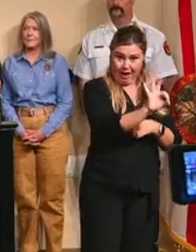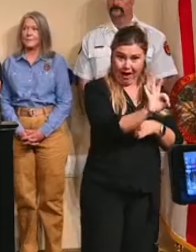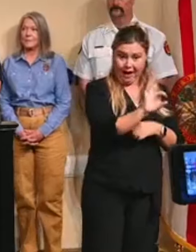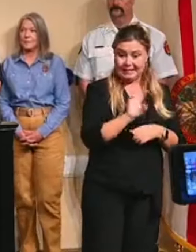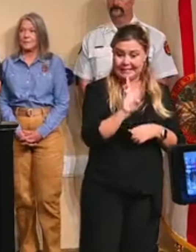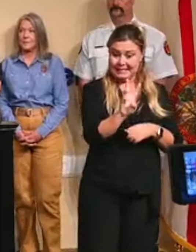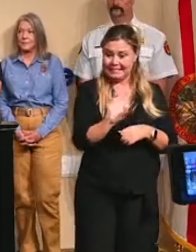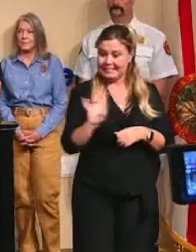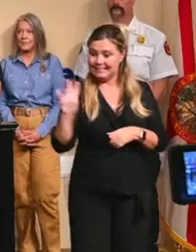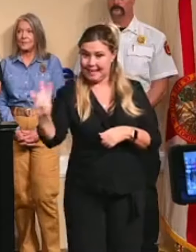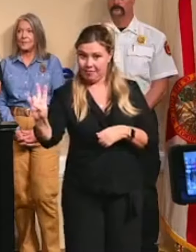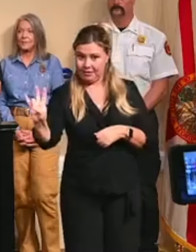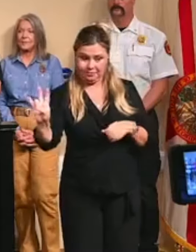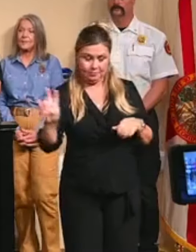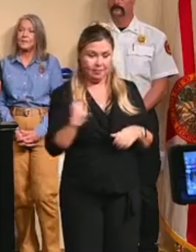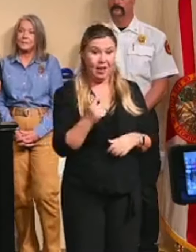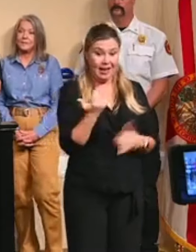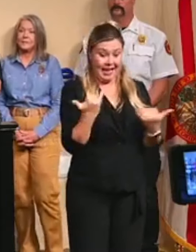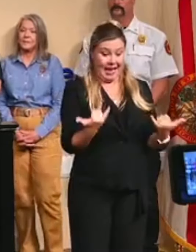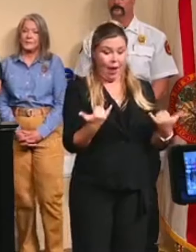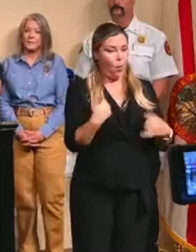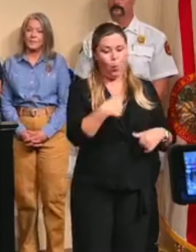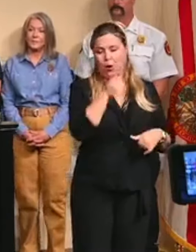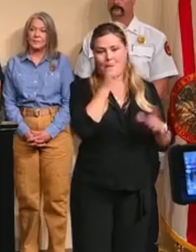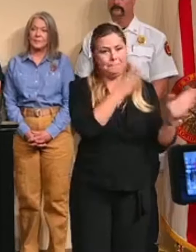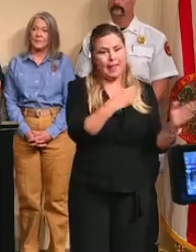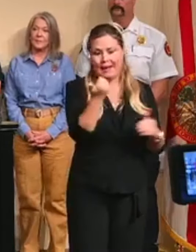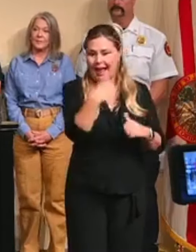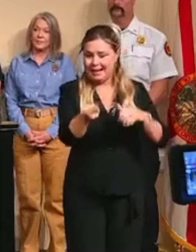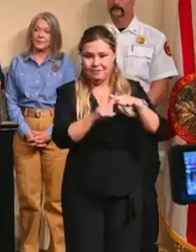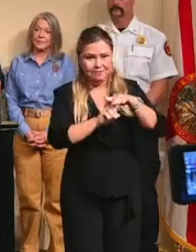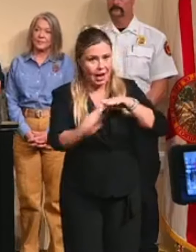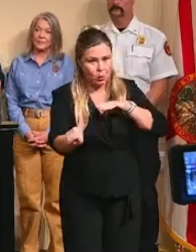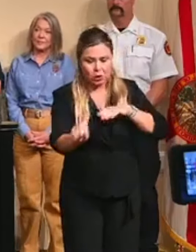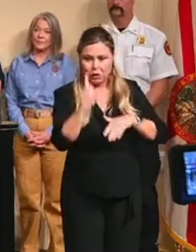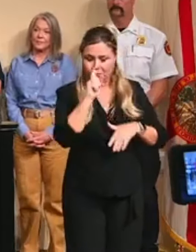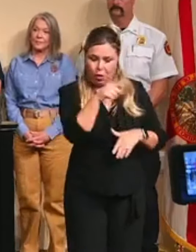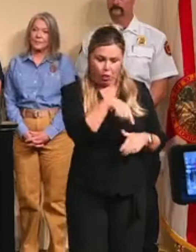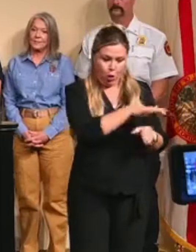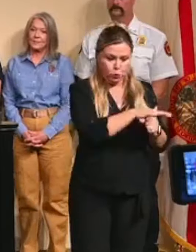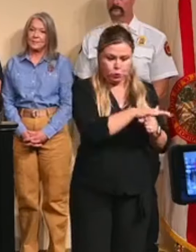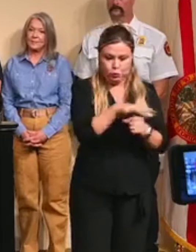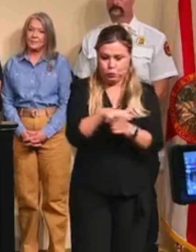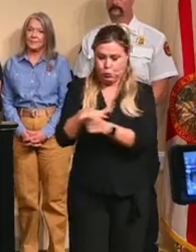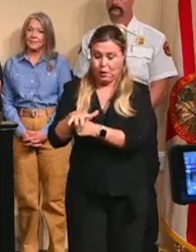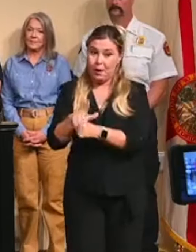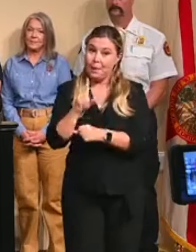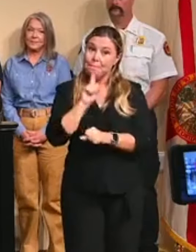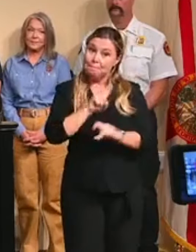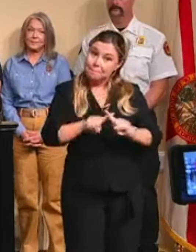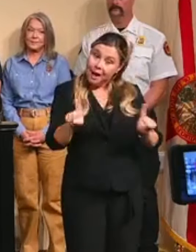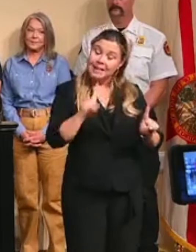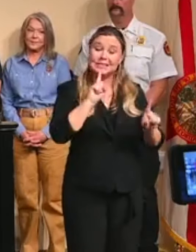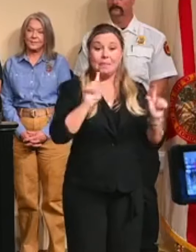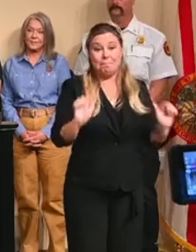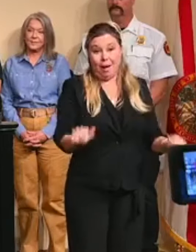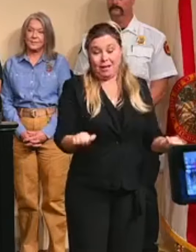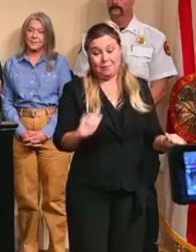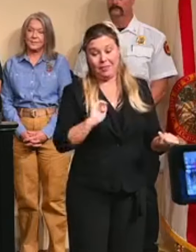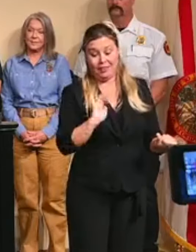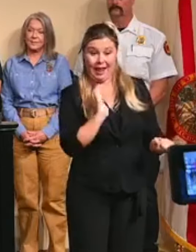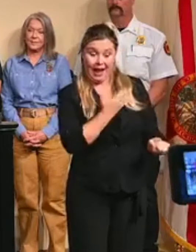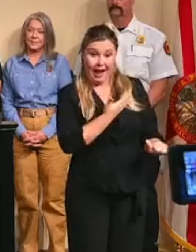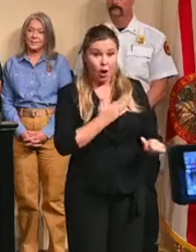6, and 7. At this time, we're not planning an evacuation for those stations. However, it is a possibility that